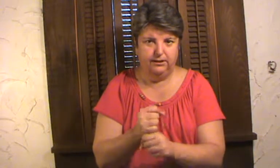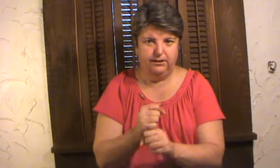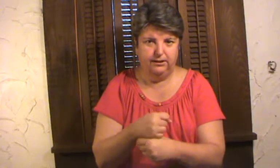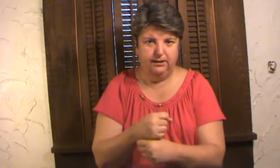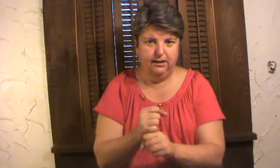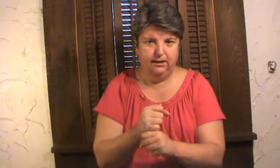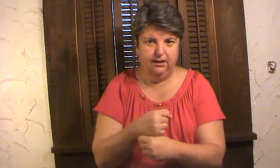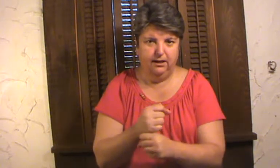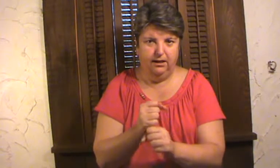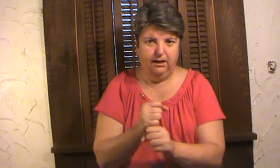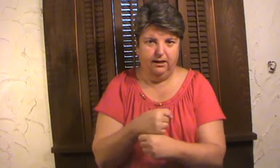just,